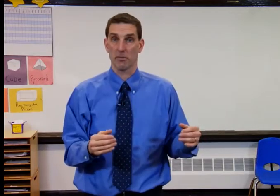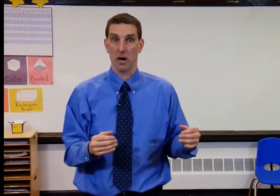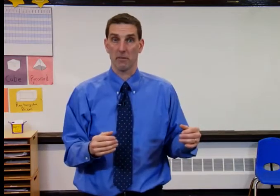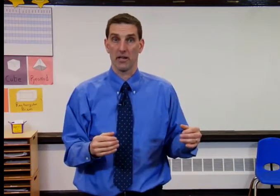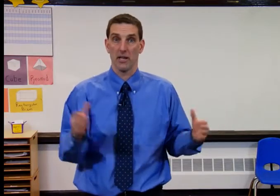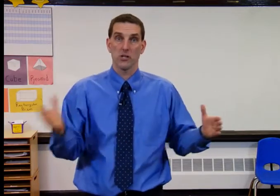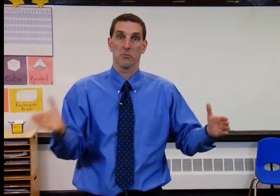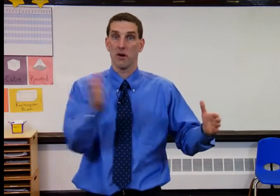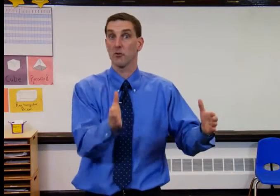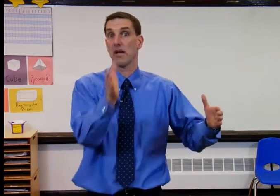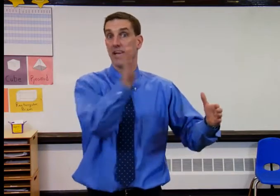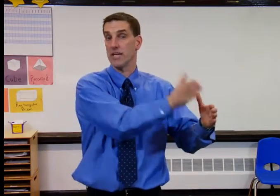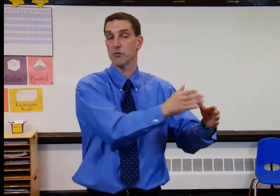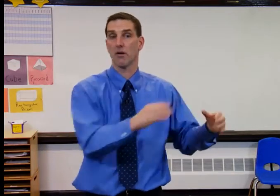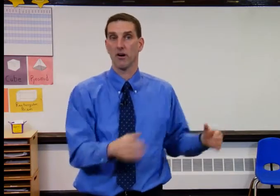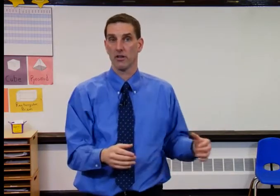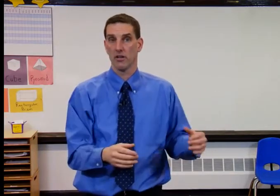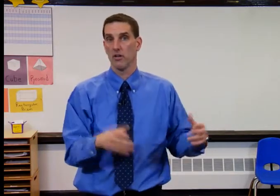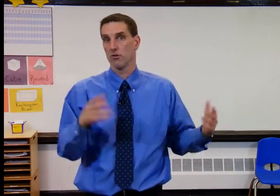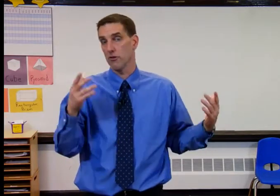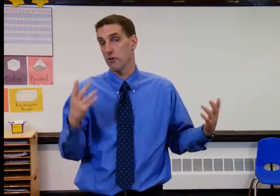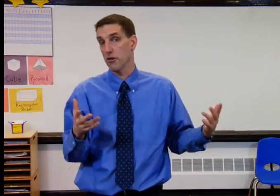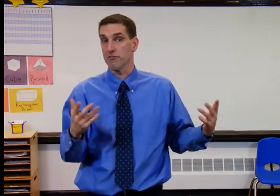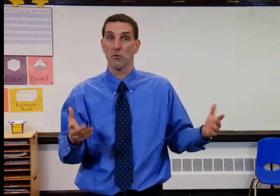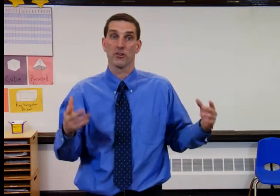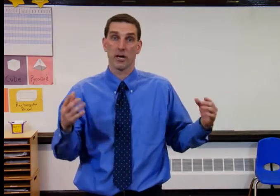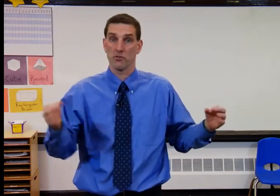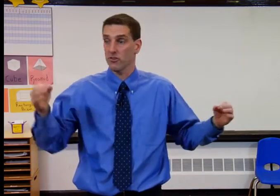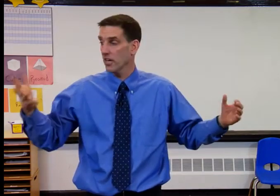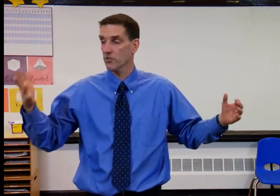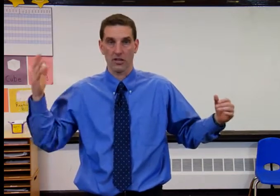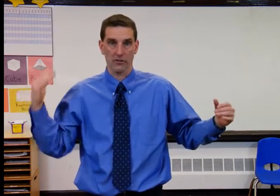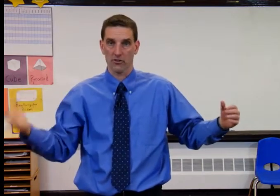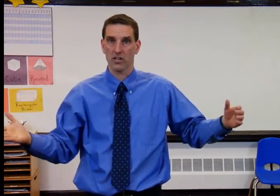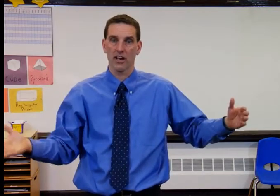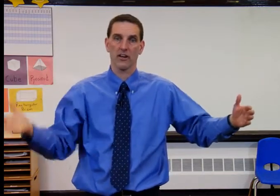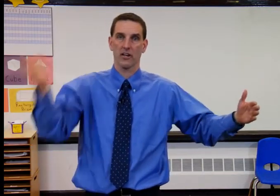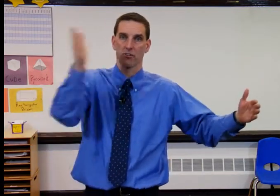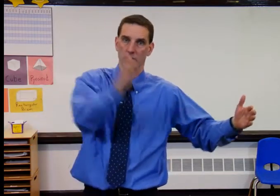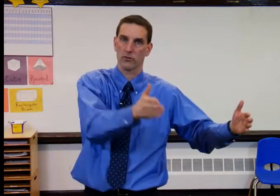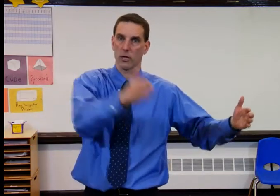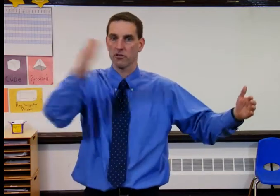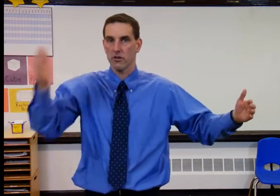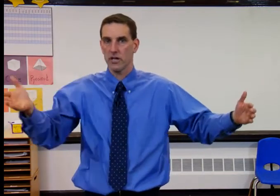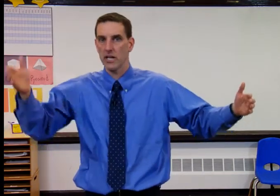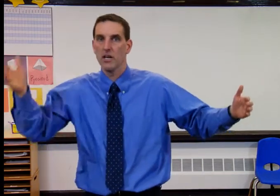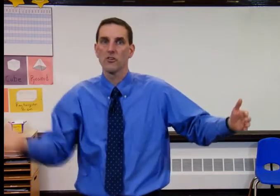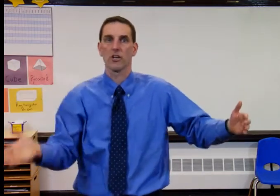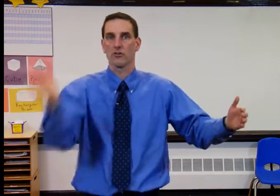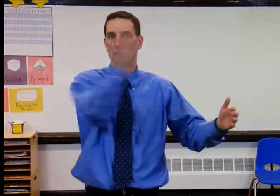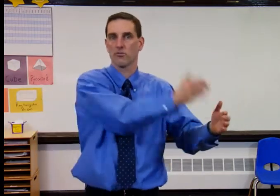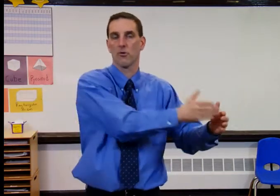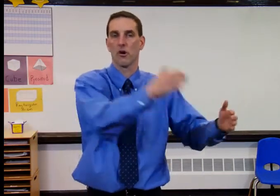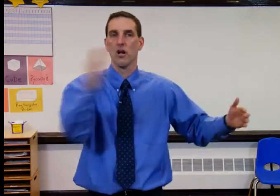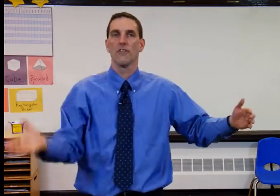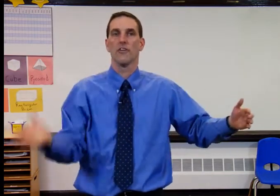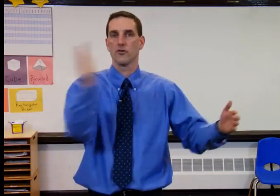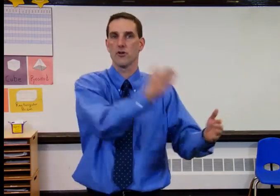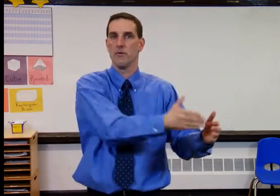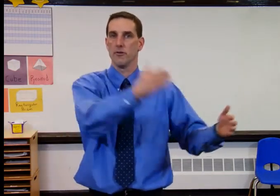property to multiply each part. So 34 times 6, you have your 6 out here, 6 times 30, 6 times 4, the distributive